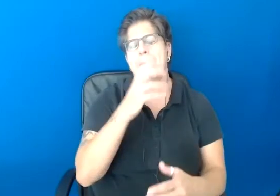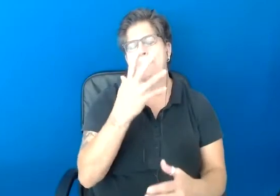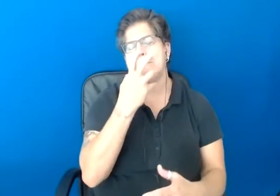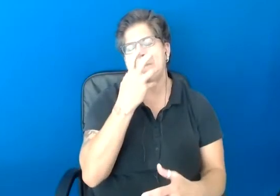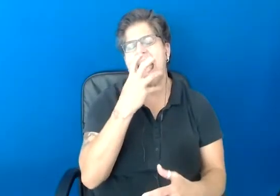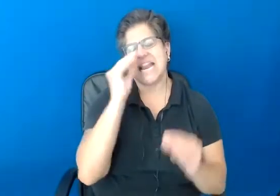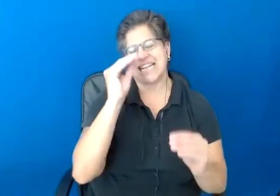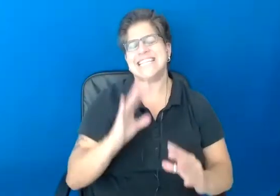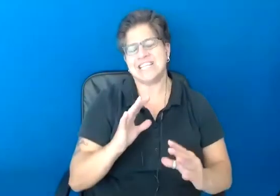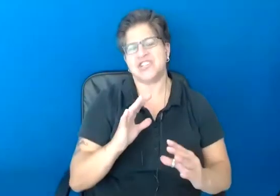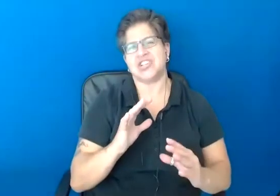That's the kind of thing that